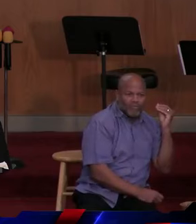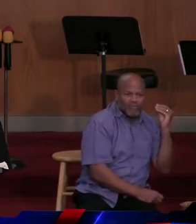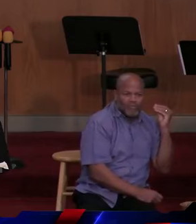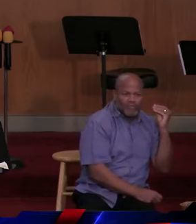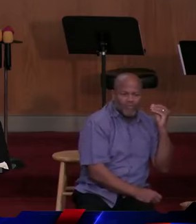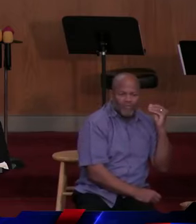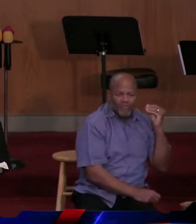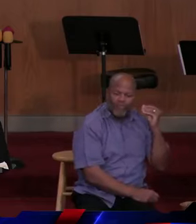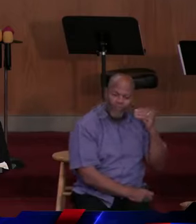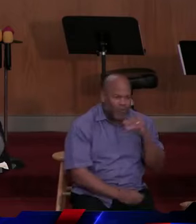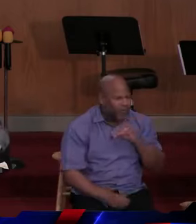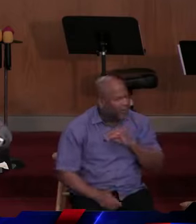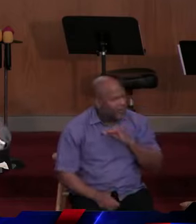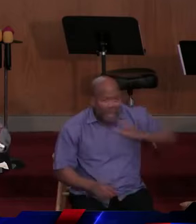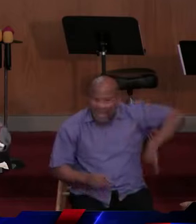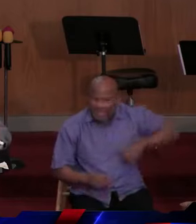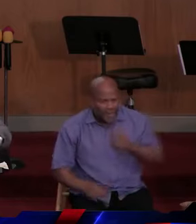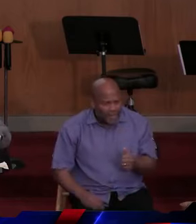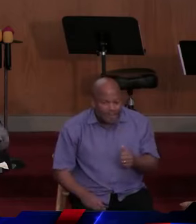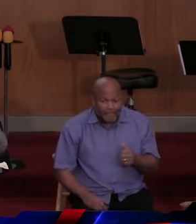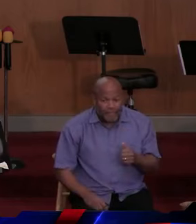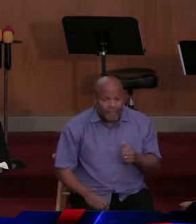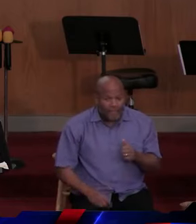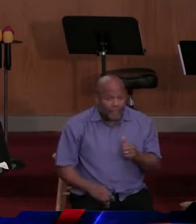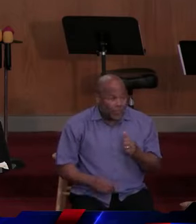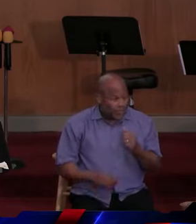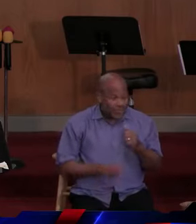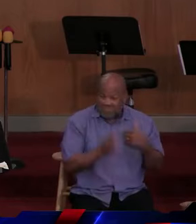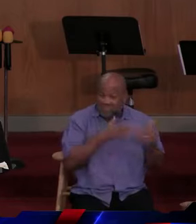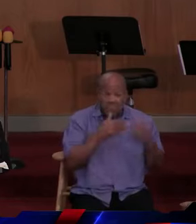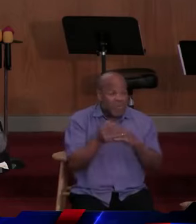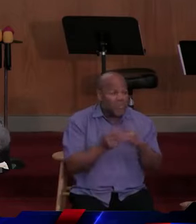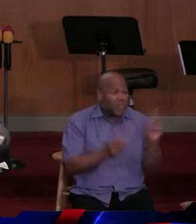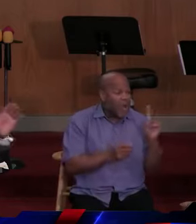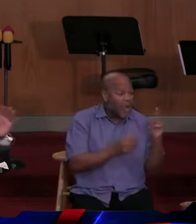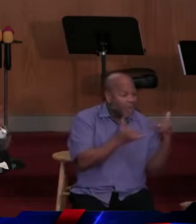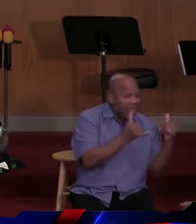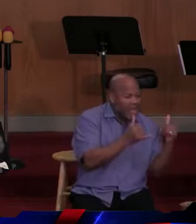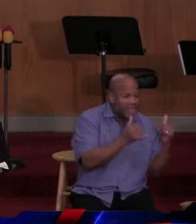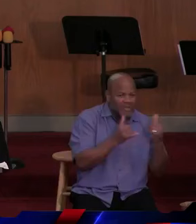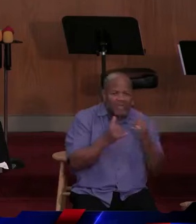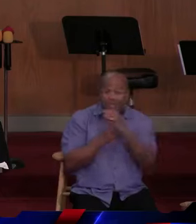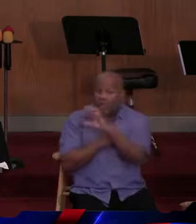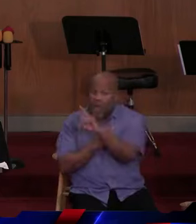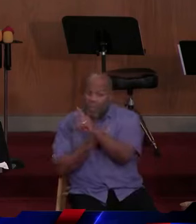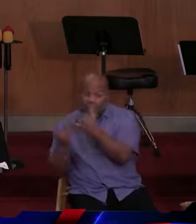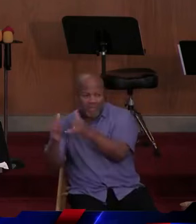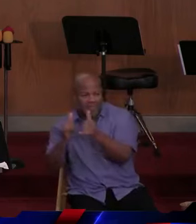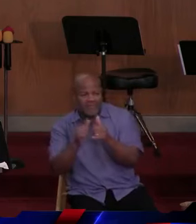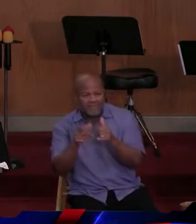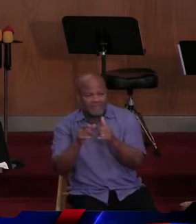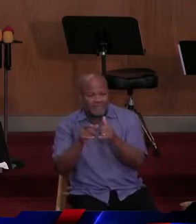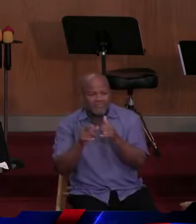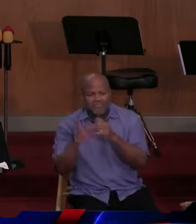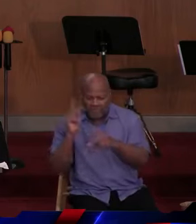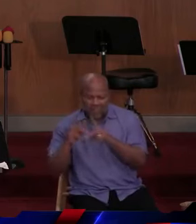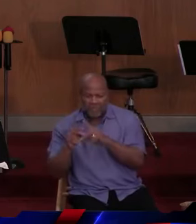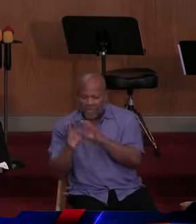Now here it is. No matter where we played or who yard we played, whatever guardian that owned the yard, they was